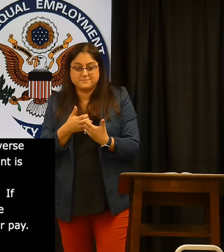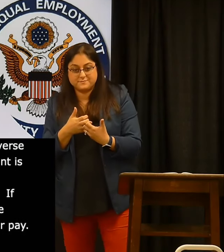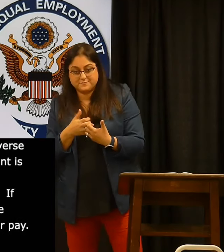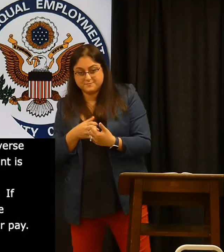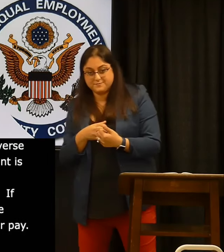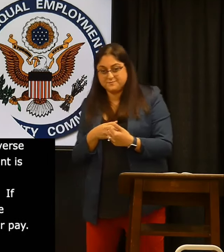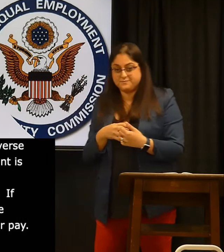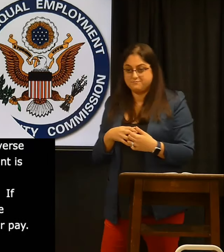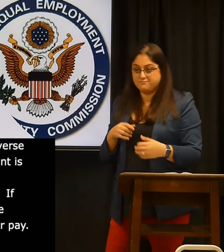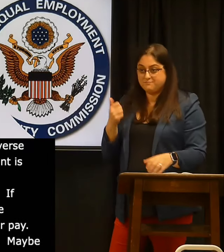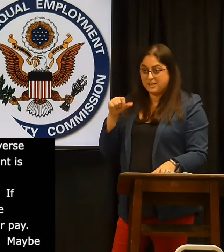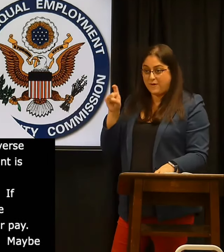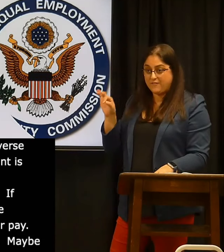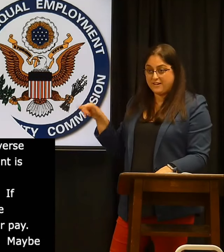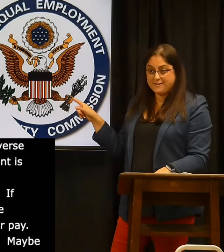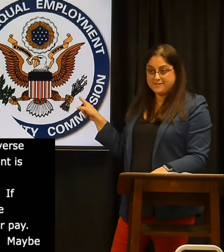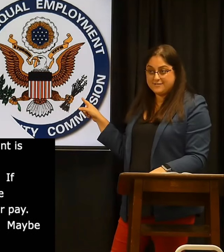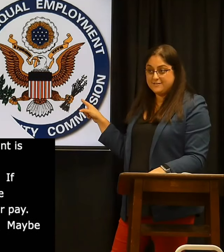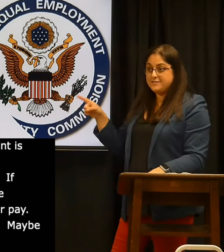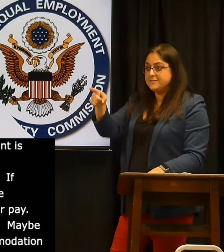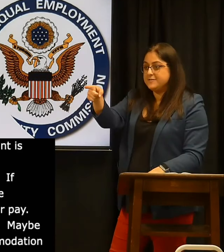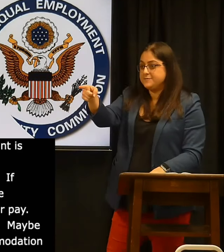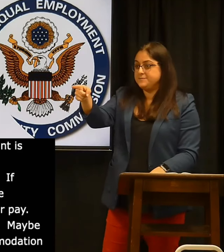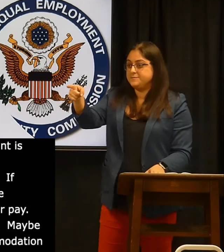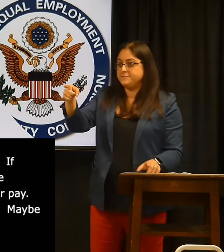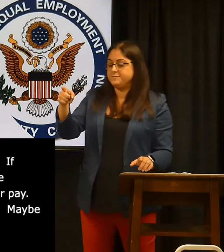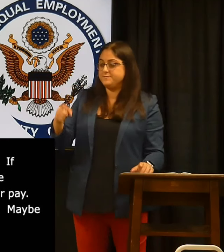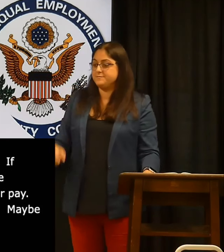reasonable accommodation. All of those are signs of retaliation.